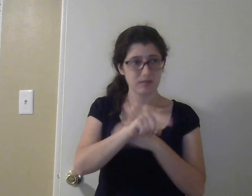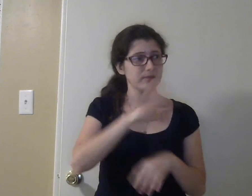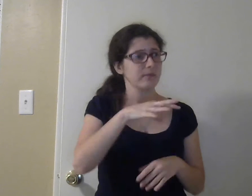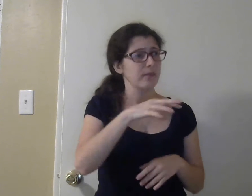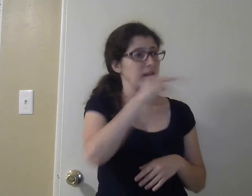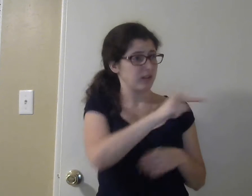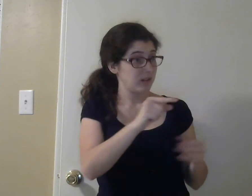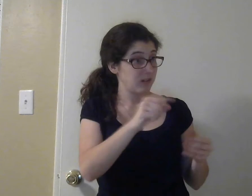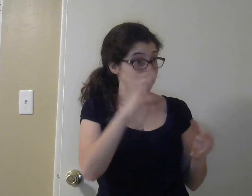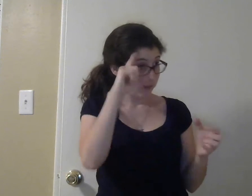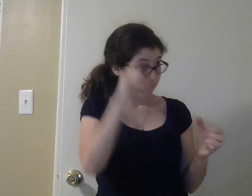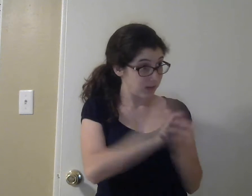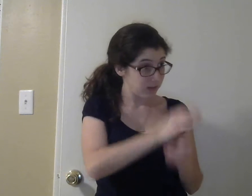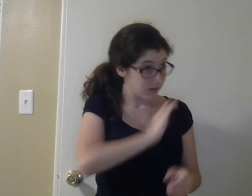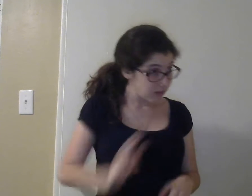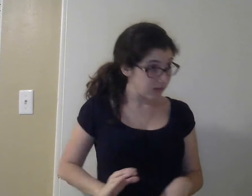what she's saying rightly.